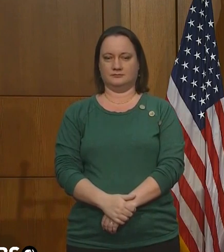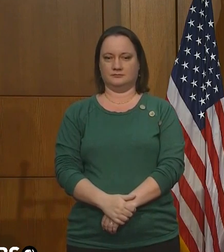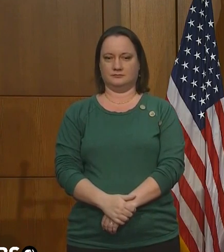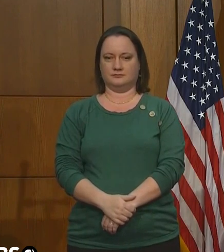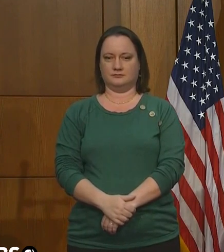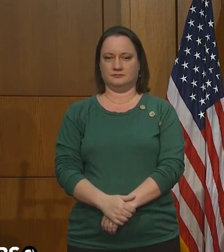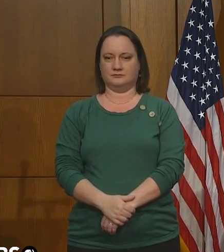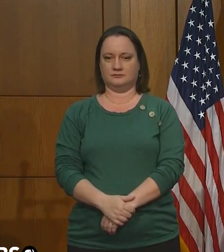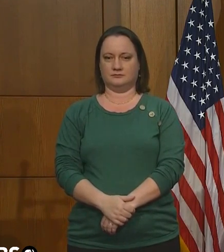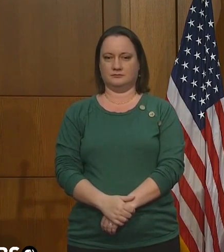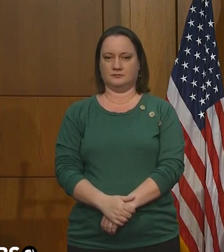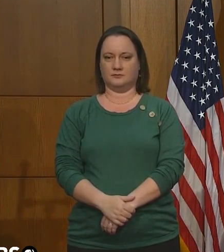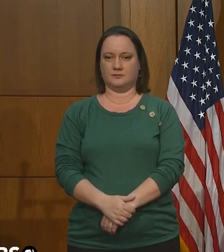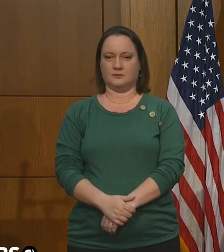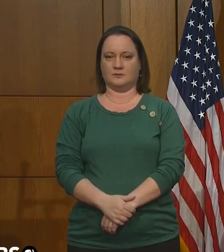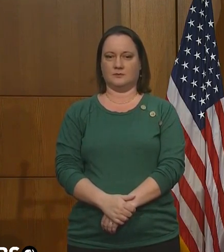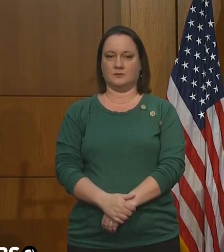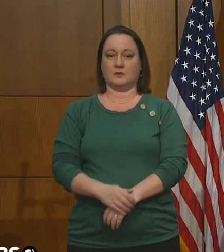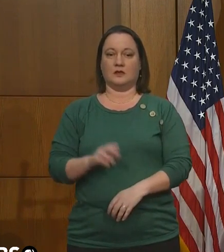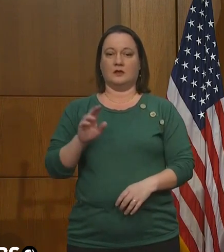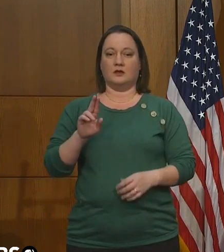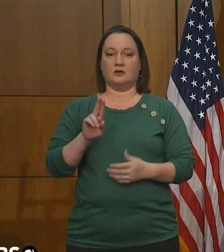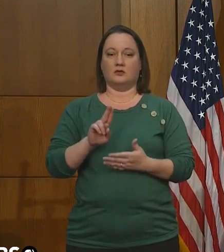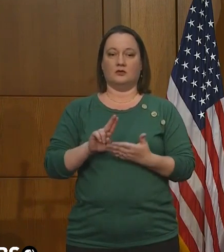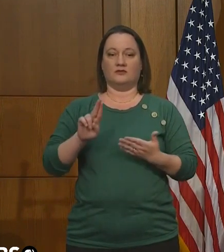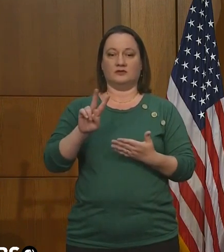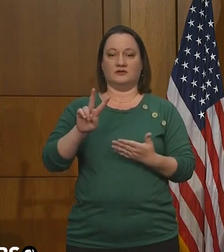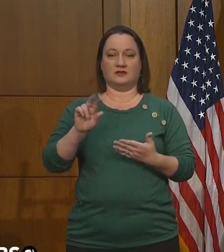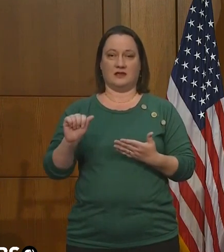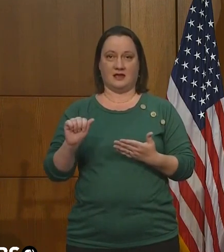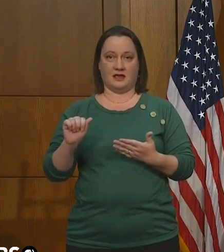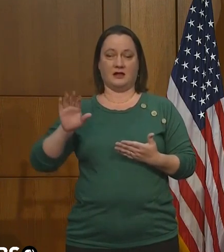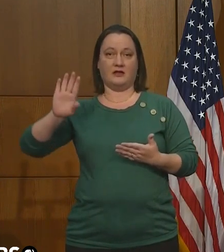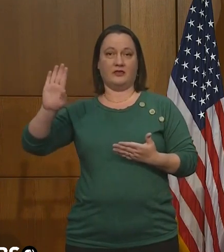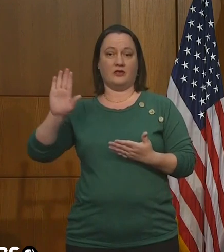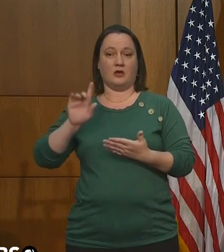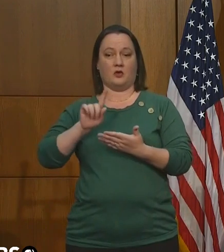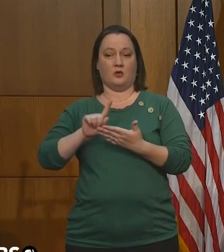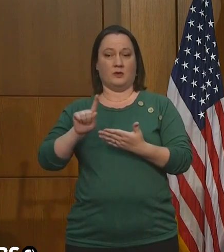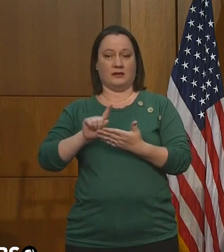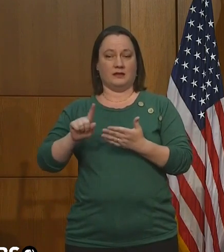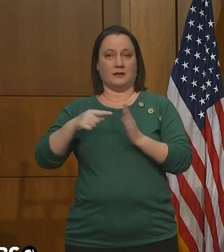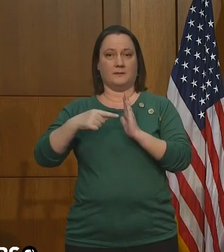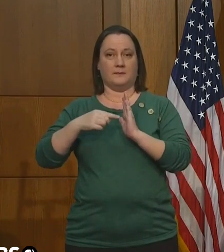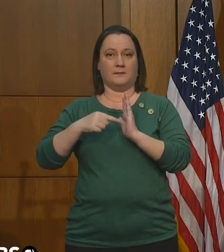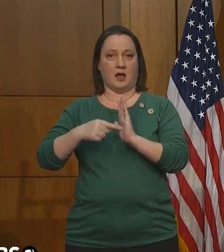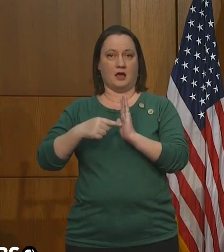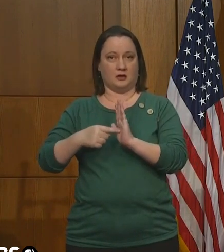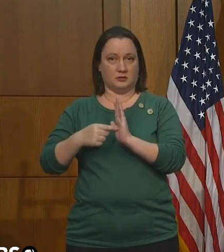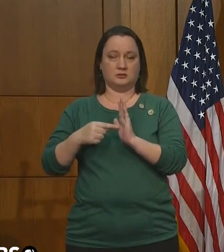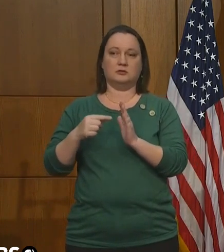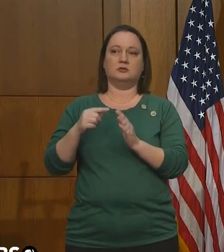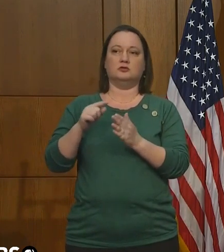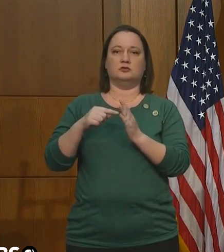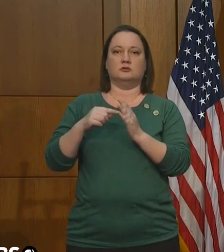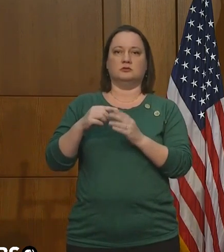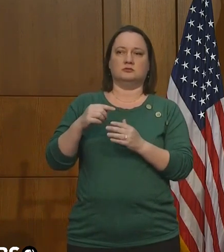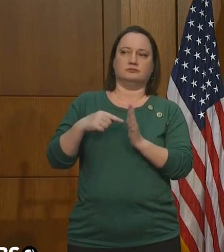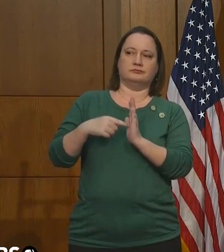The University of Virginia's weekly run of the model shows that with restrictions lifted May 15th,